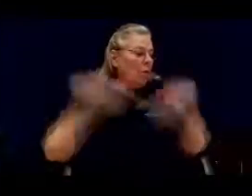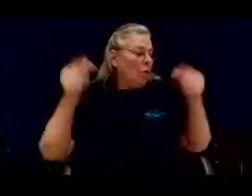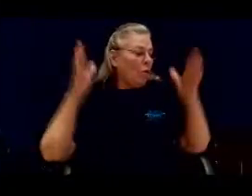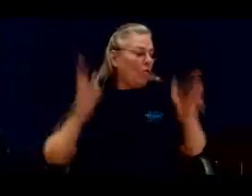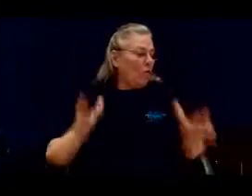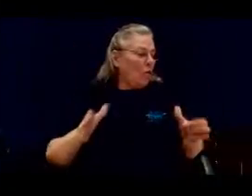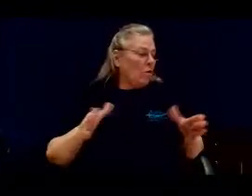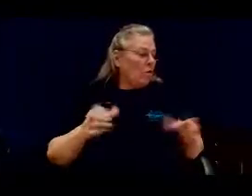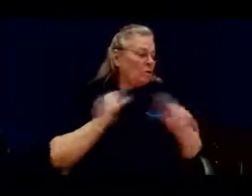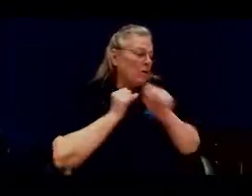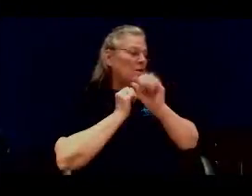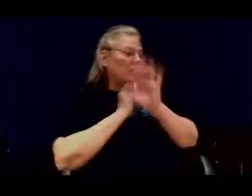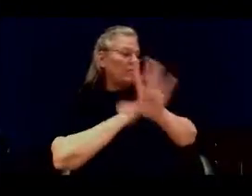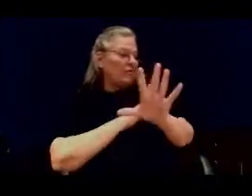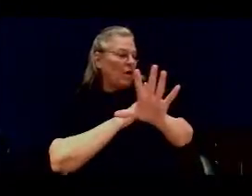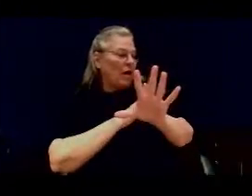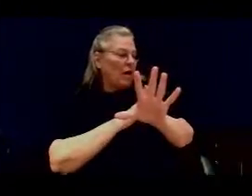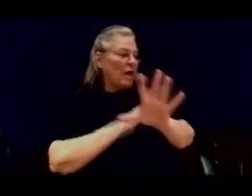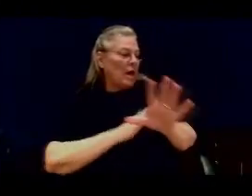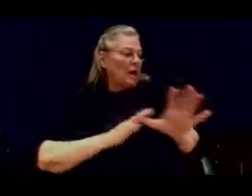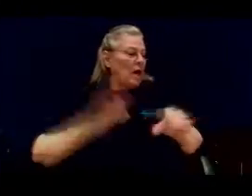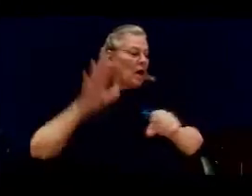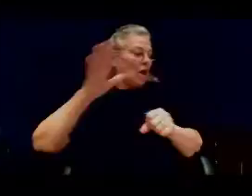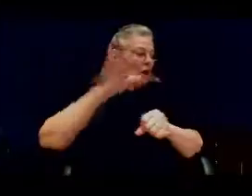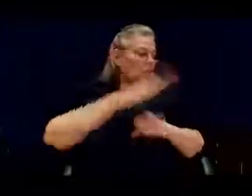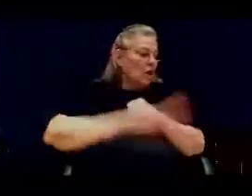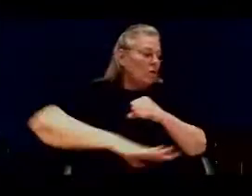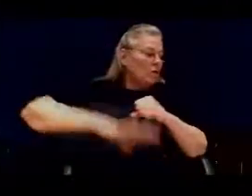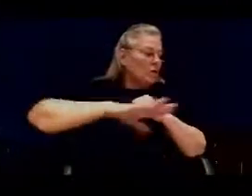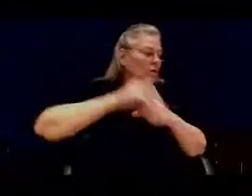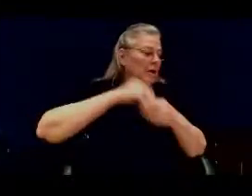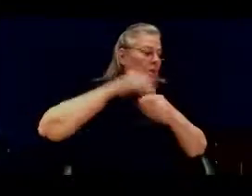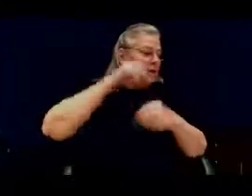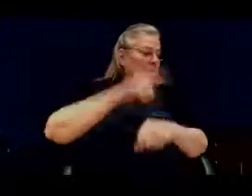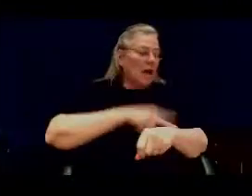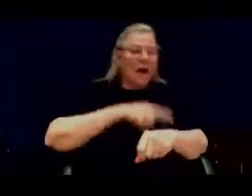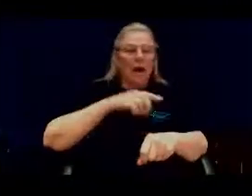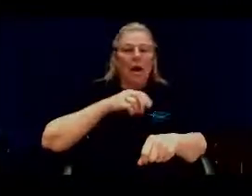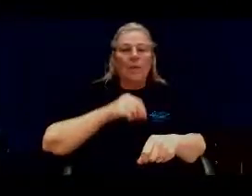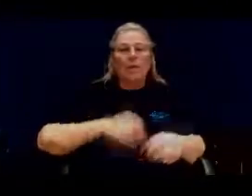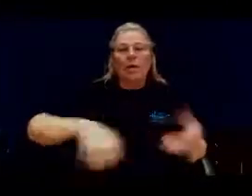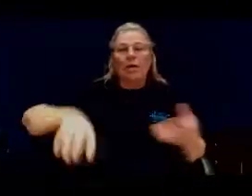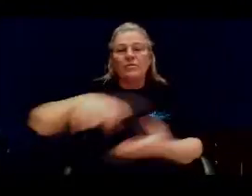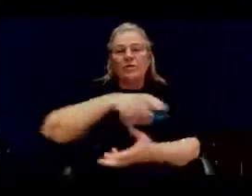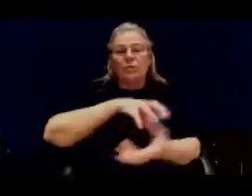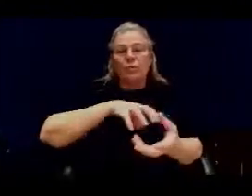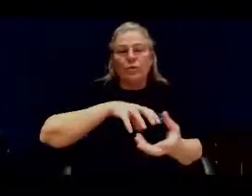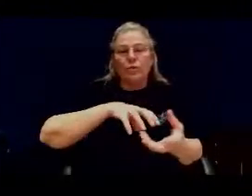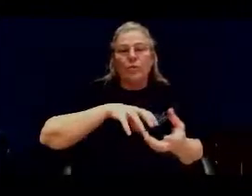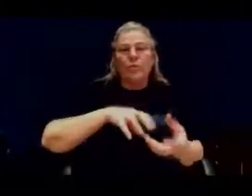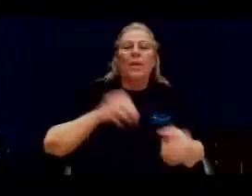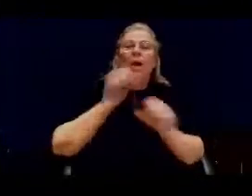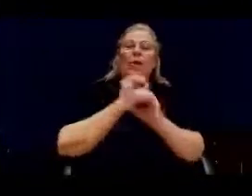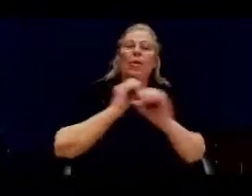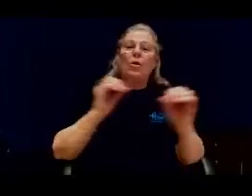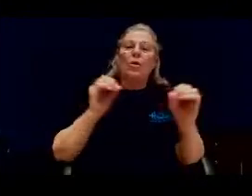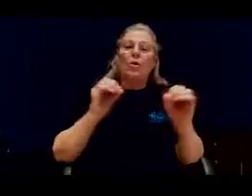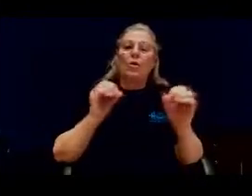no foes affright, a shelter in the time of storm.